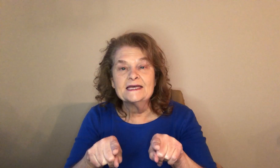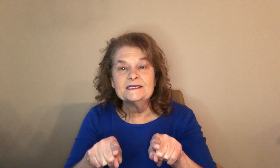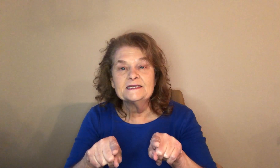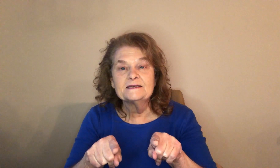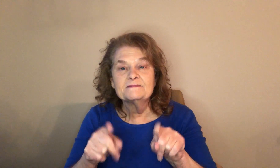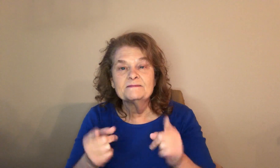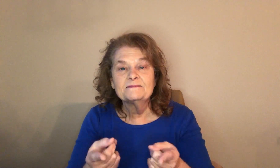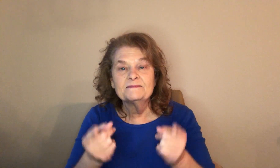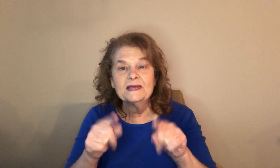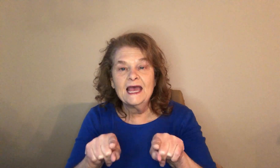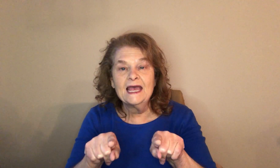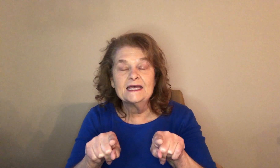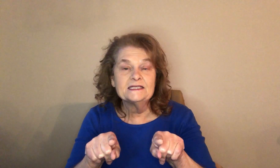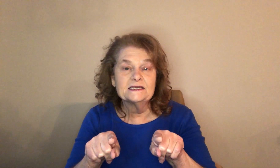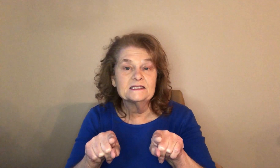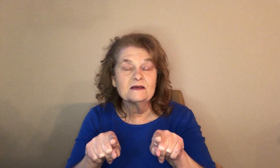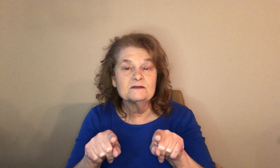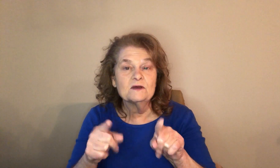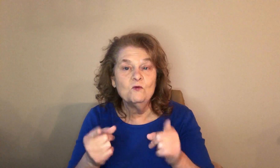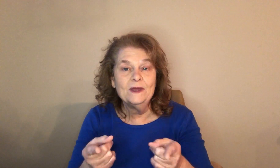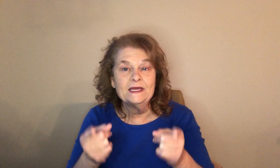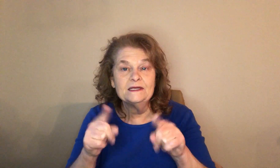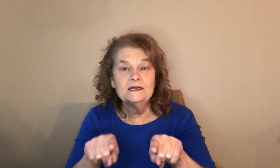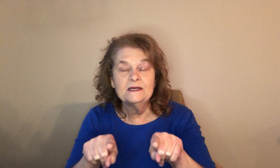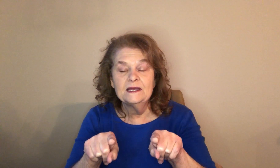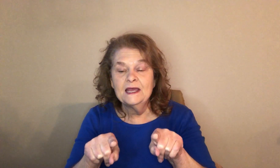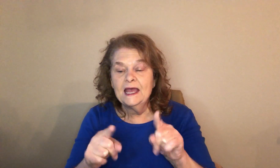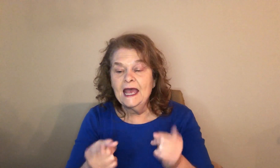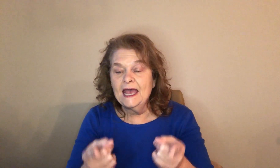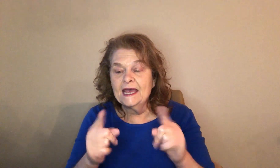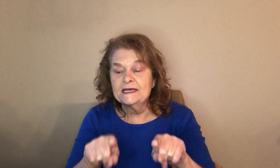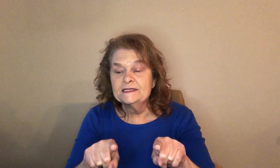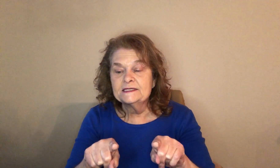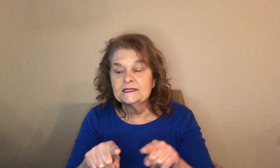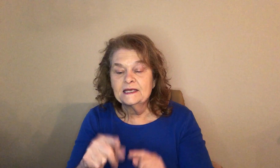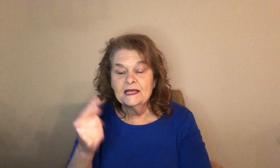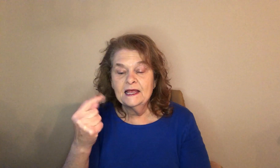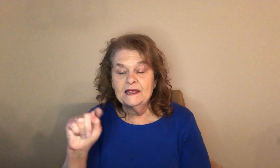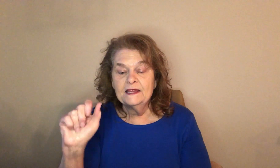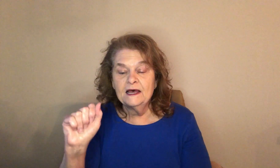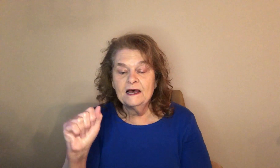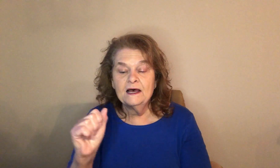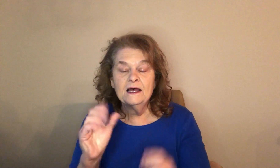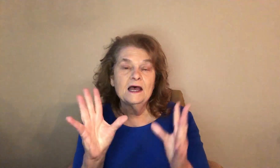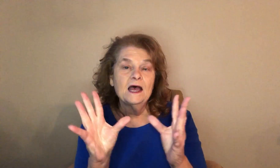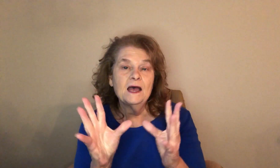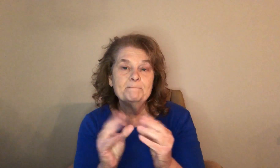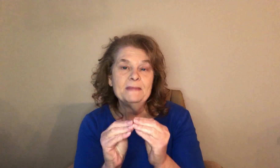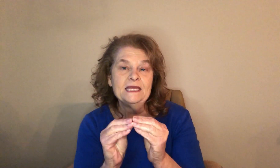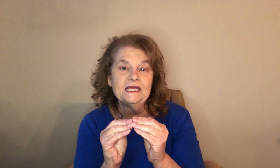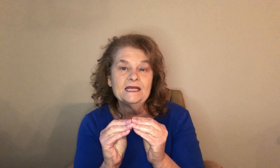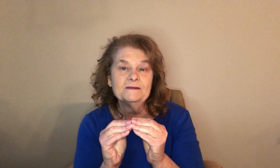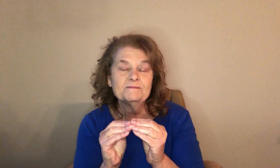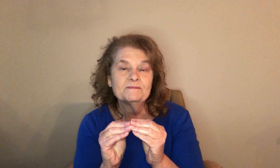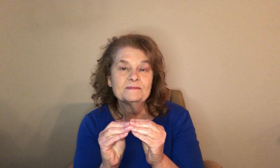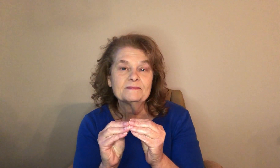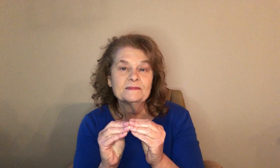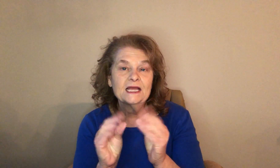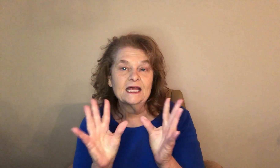as, this is also when, as the meeting, a lot of